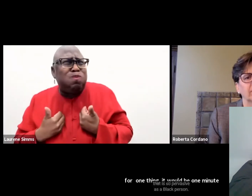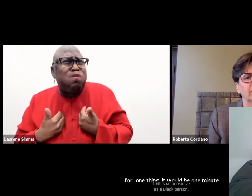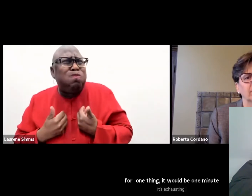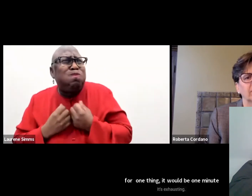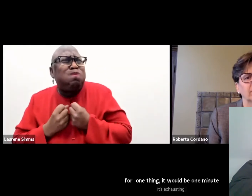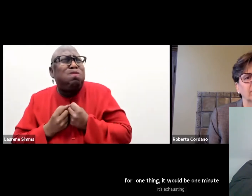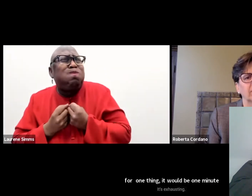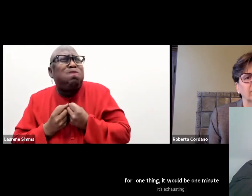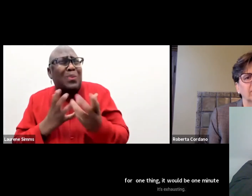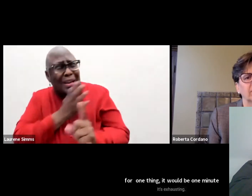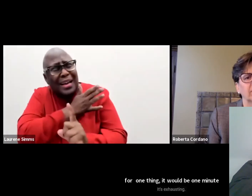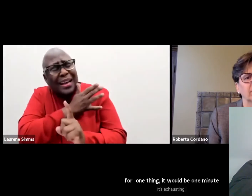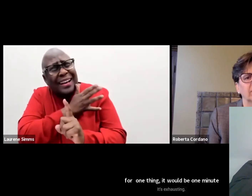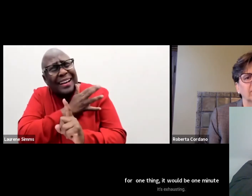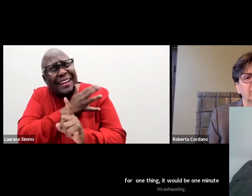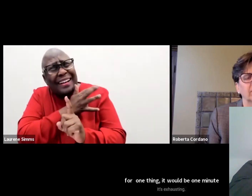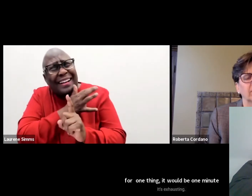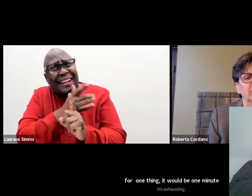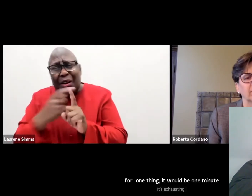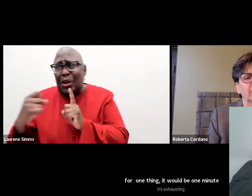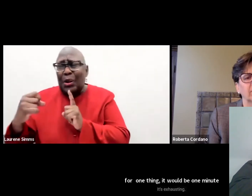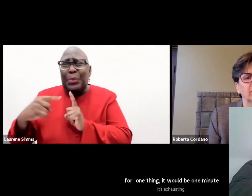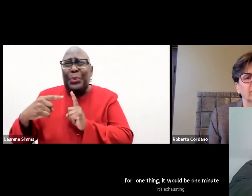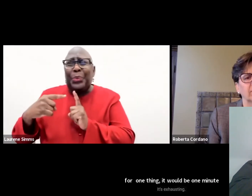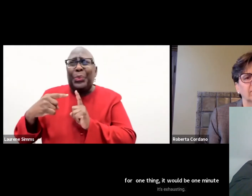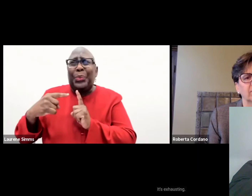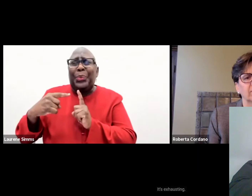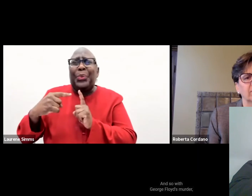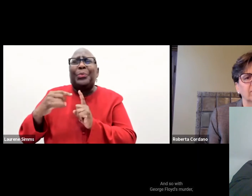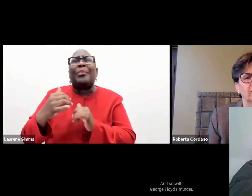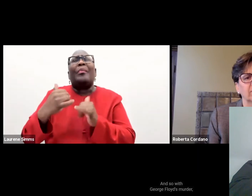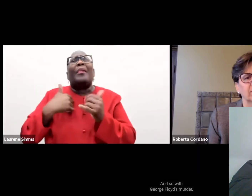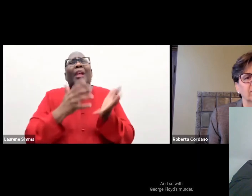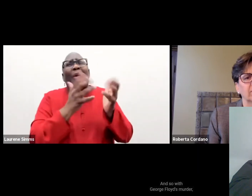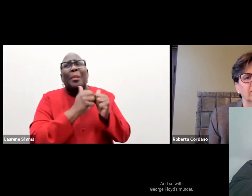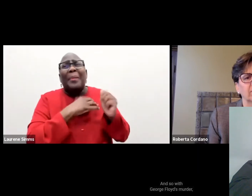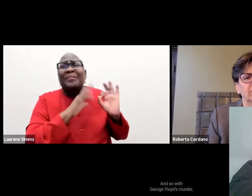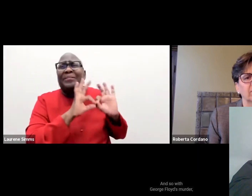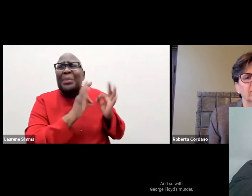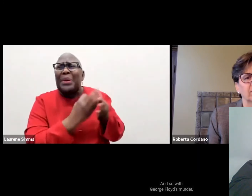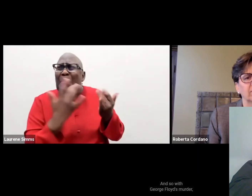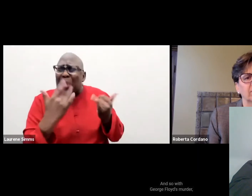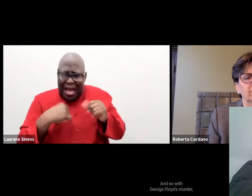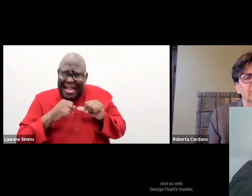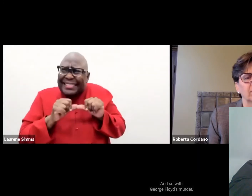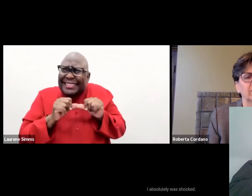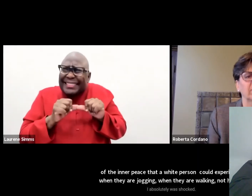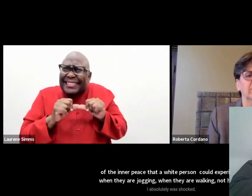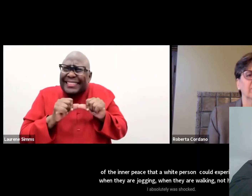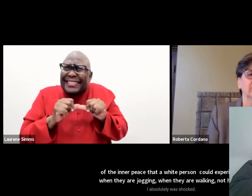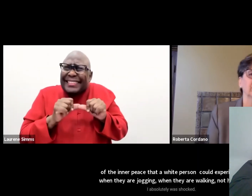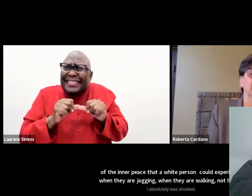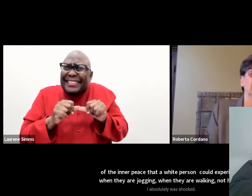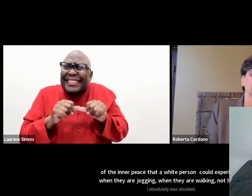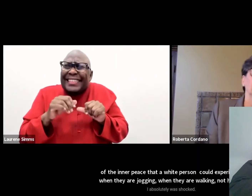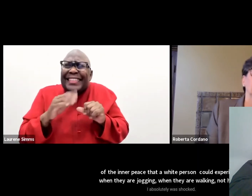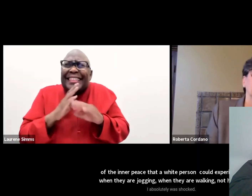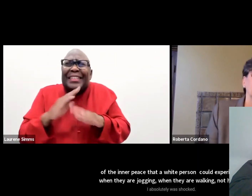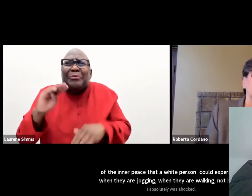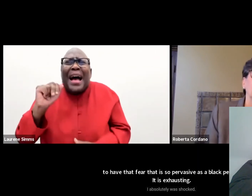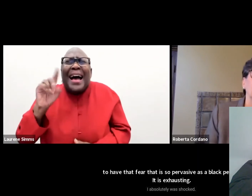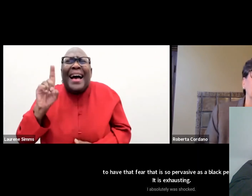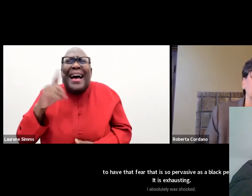I want to experience 1 minute of not having that fear like white people. And so with George Floyd's